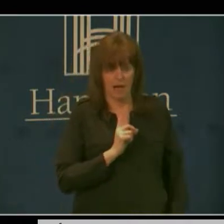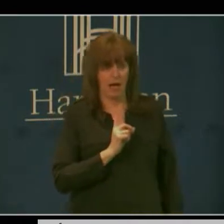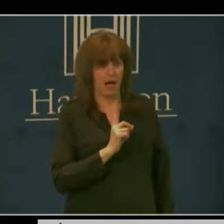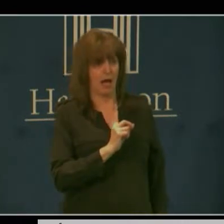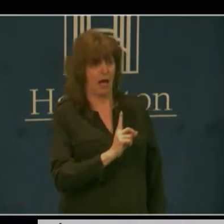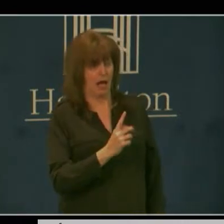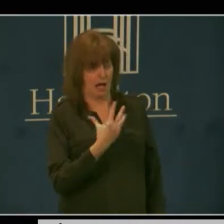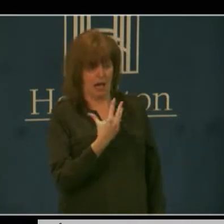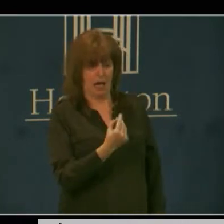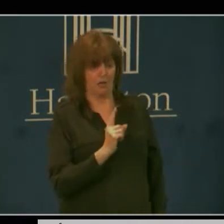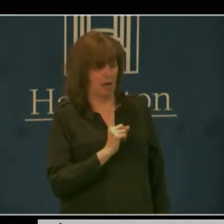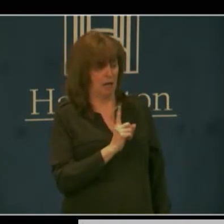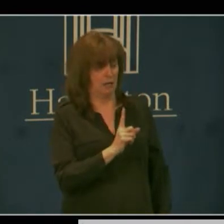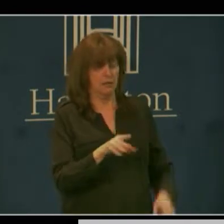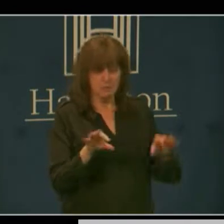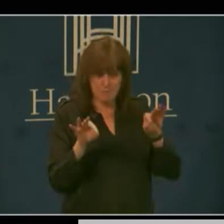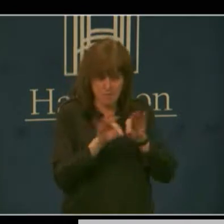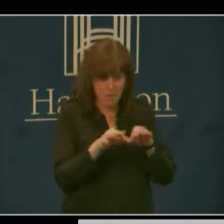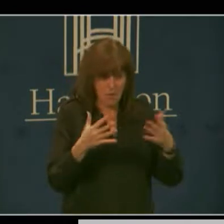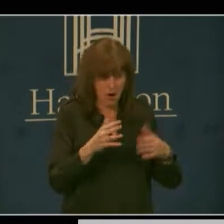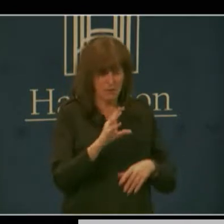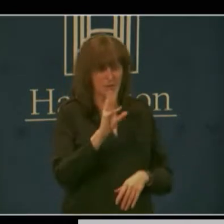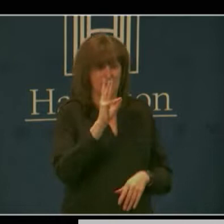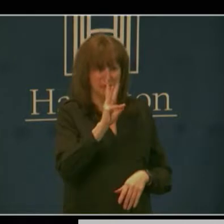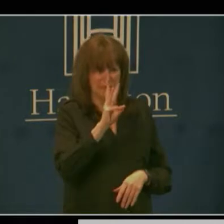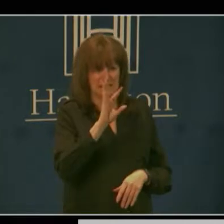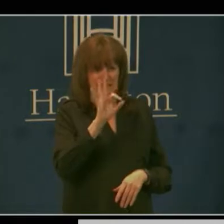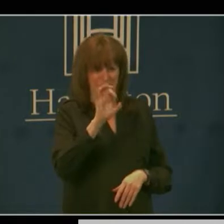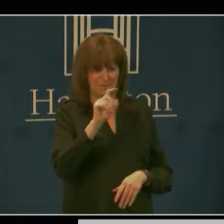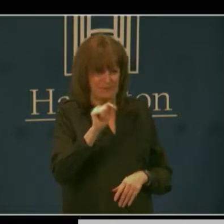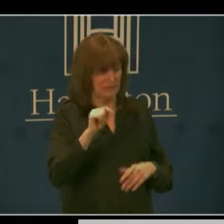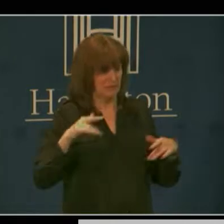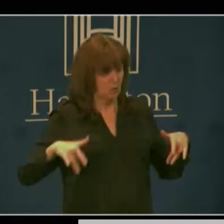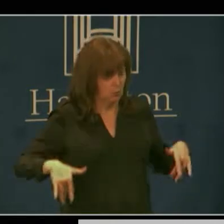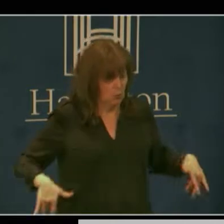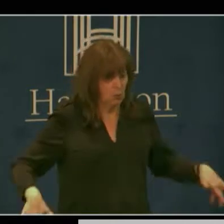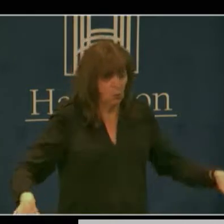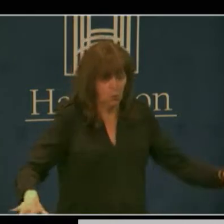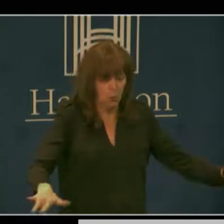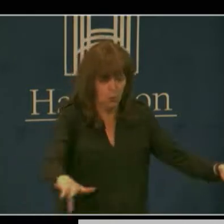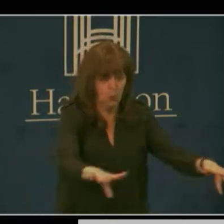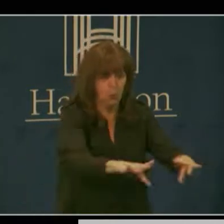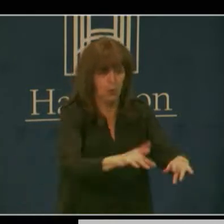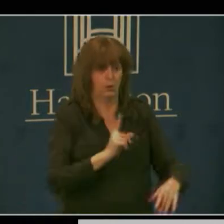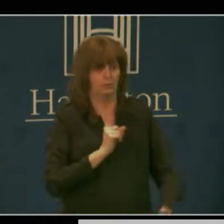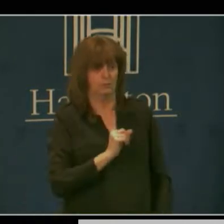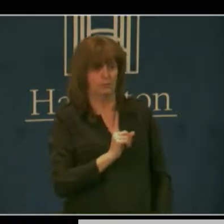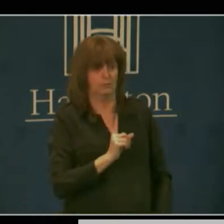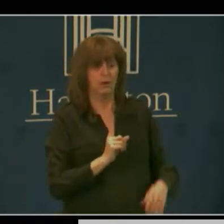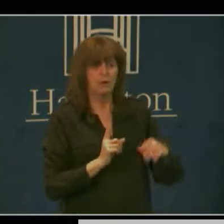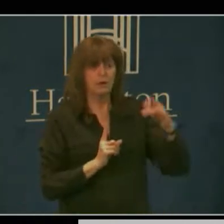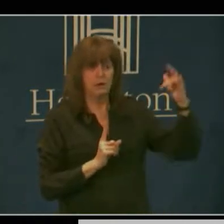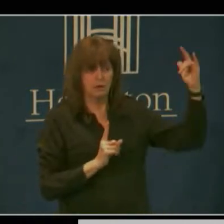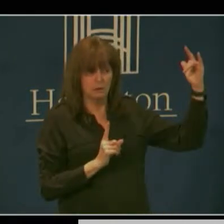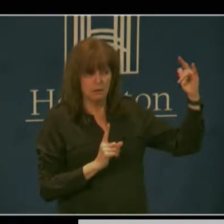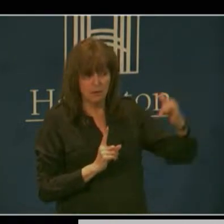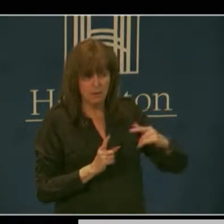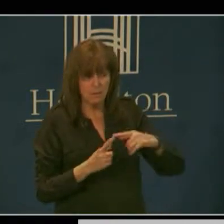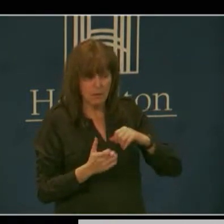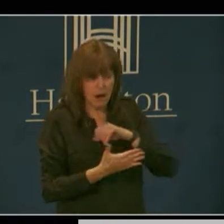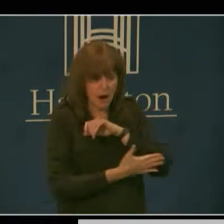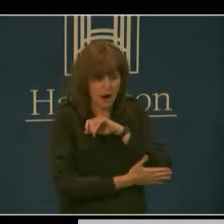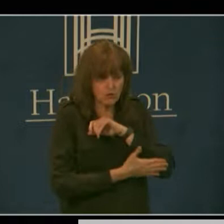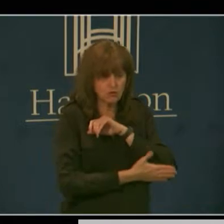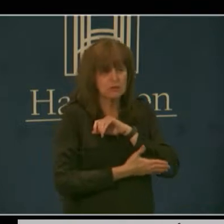been identified as someone who has had close contact with someone with COVID-19. And so you